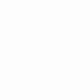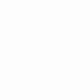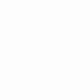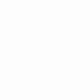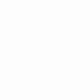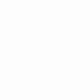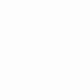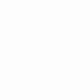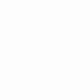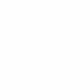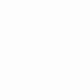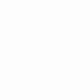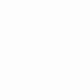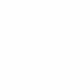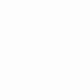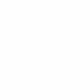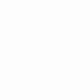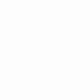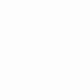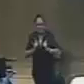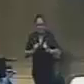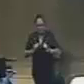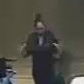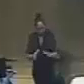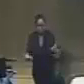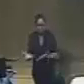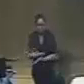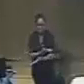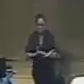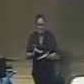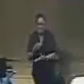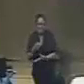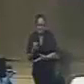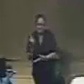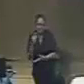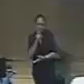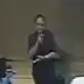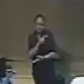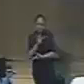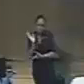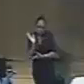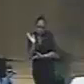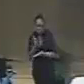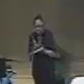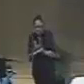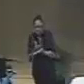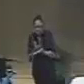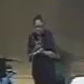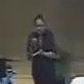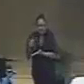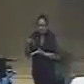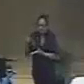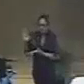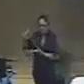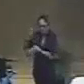hour. And so we just share. And somebody will be designated to share for 20 minutes around something, some initiative